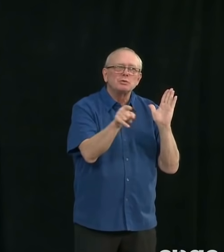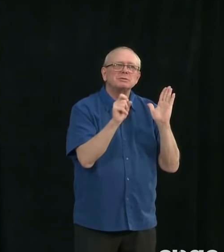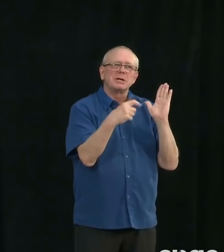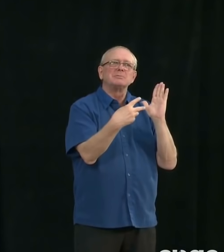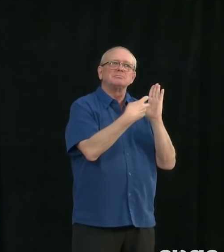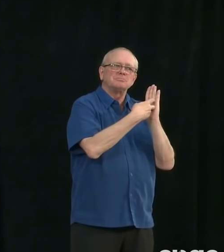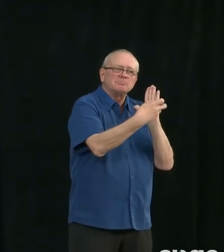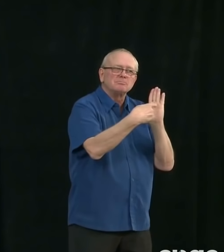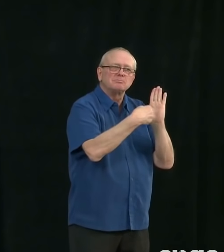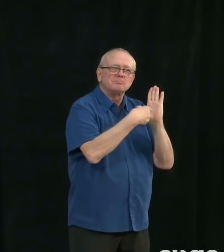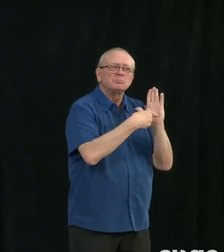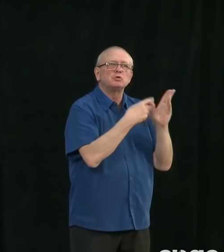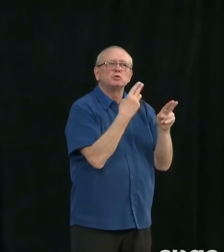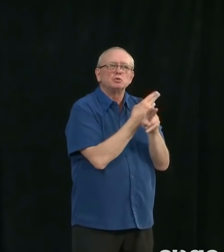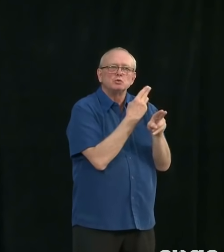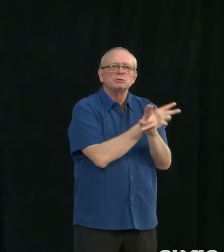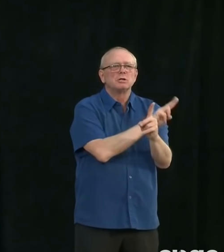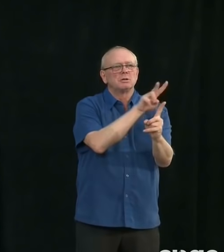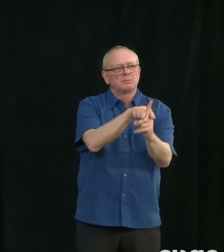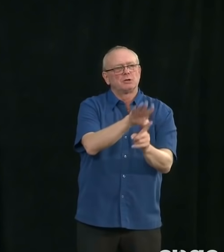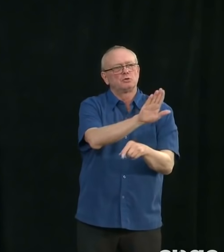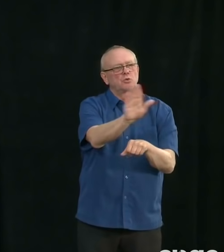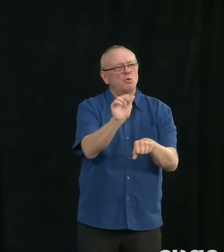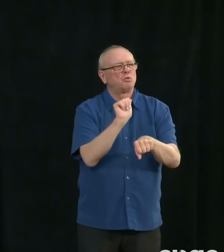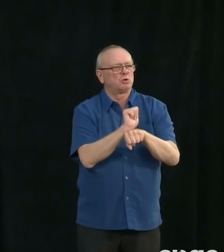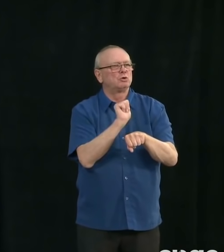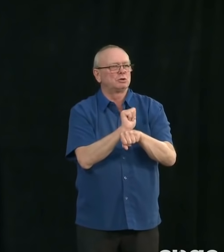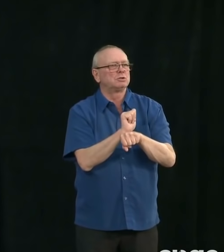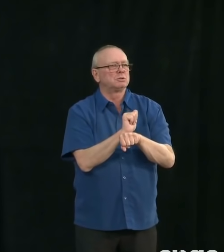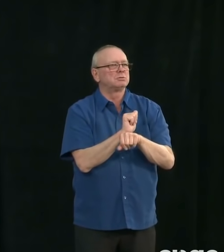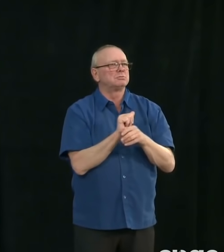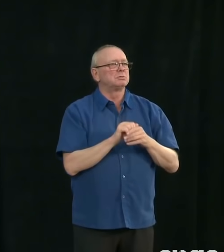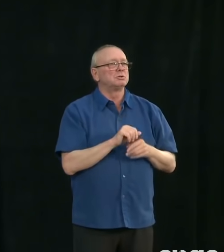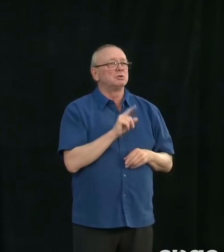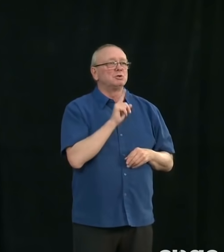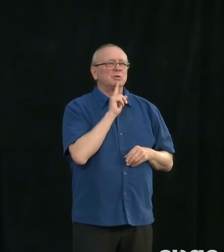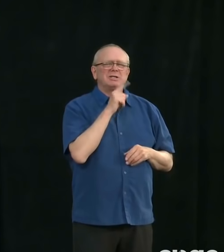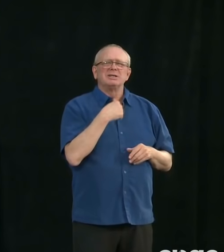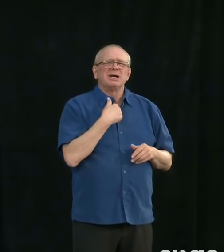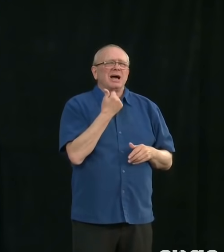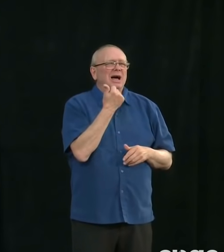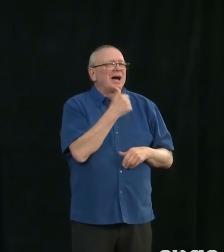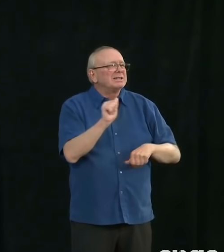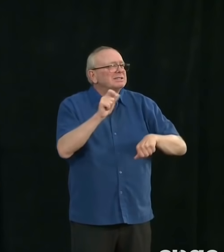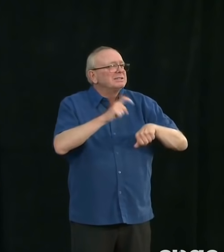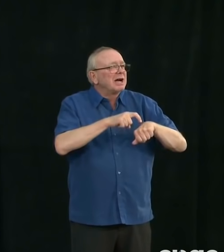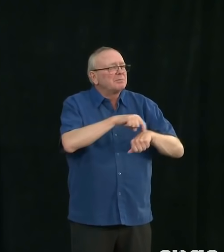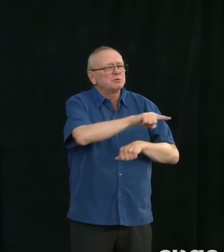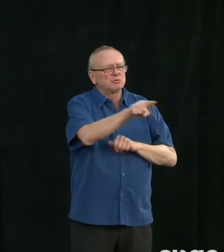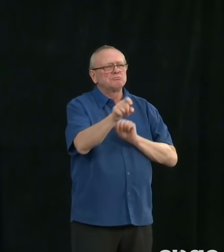for us here at the Ministry of Health. Happy for people to contact us at